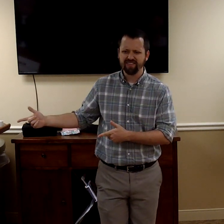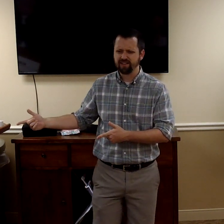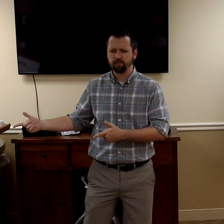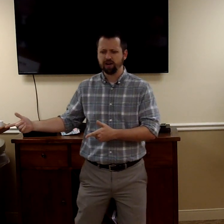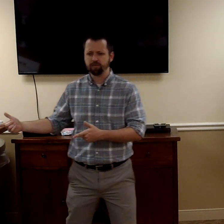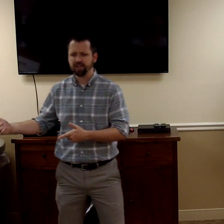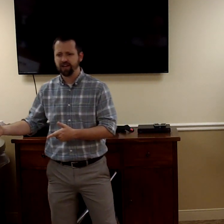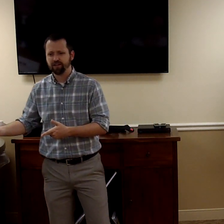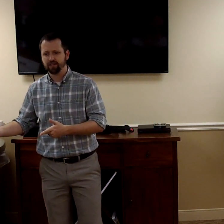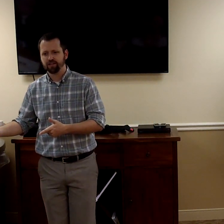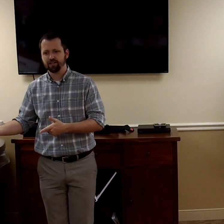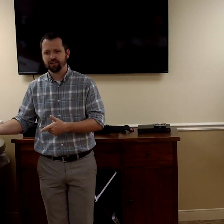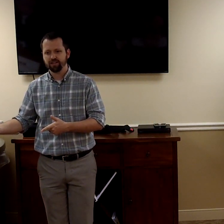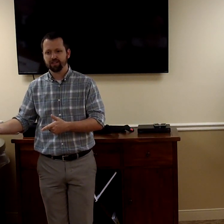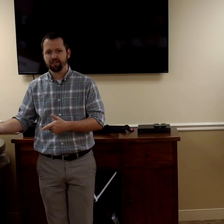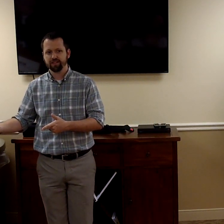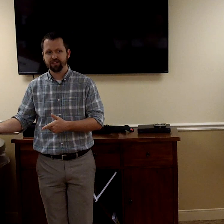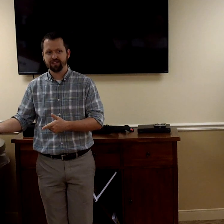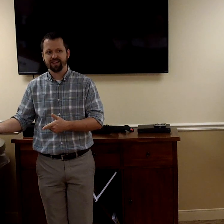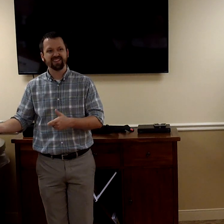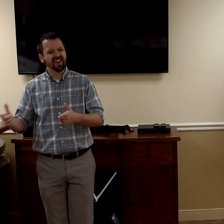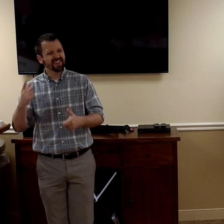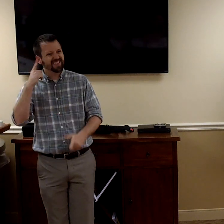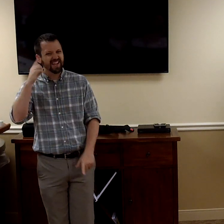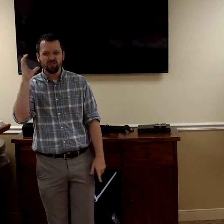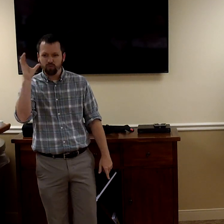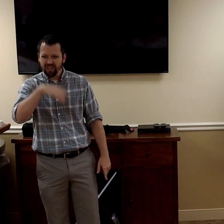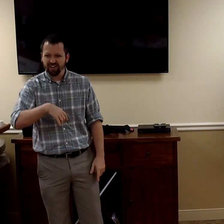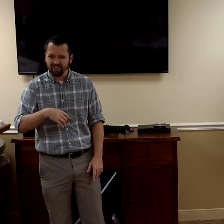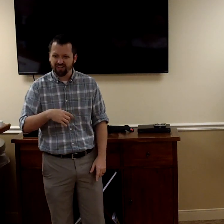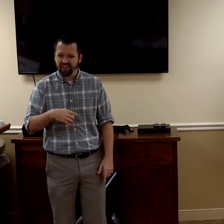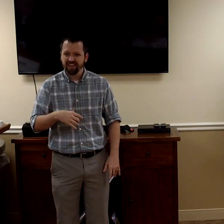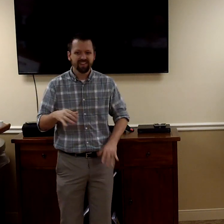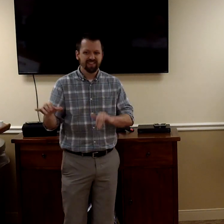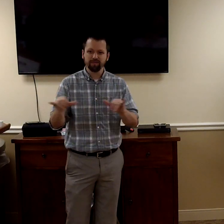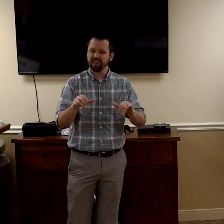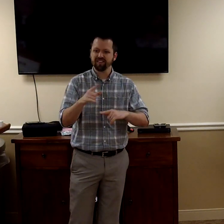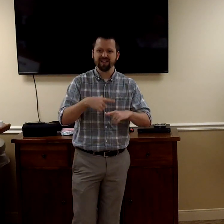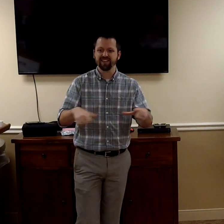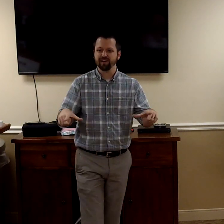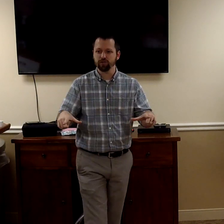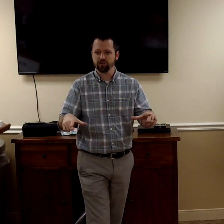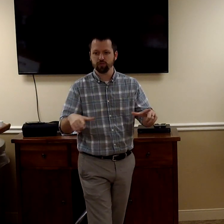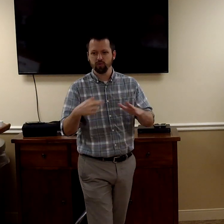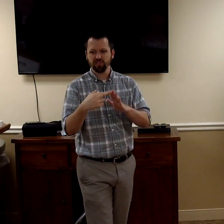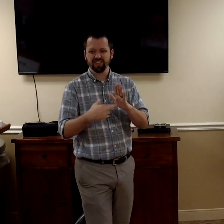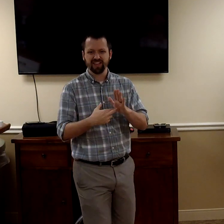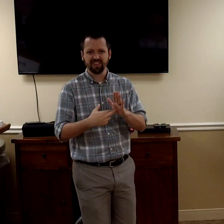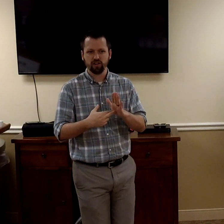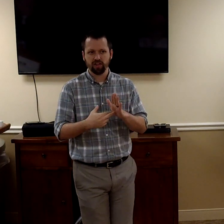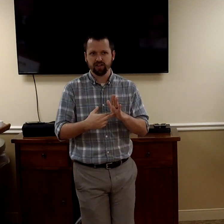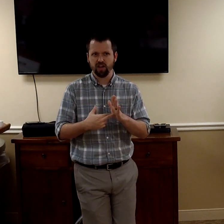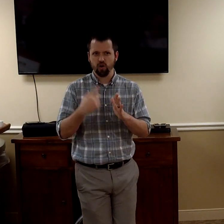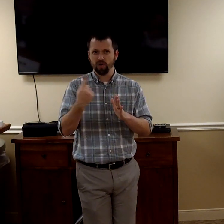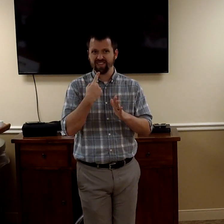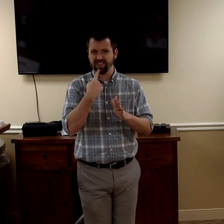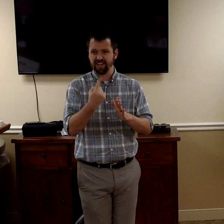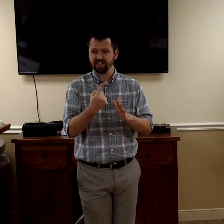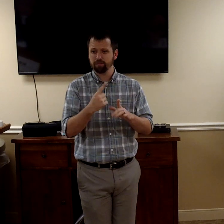it a brown big cat? This sounds weird. It does. It sounds weird. Same thing in sign language. There are rules like that are like not always stated,